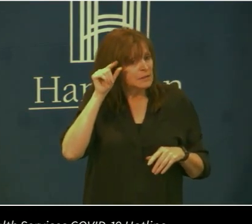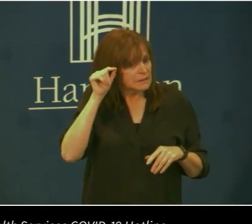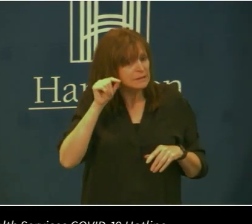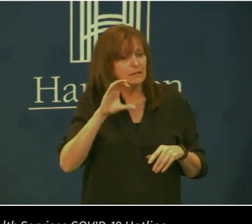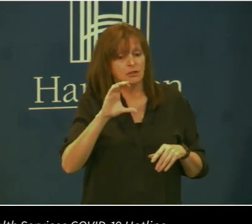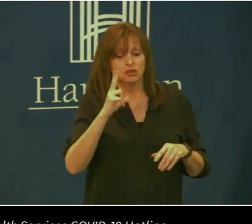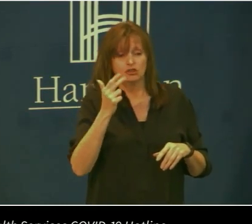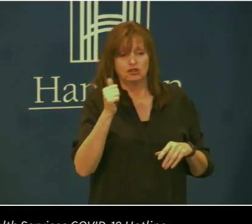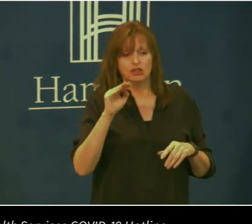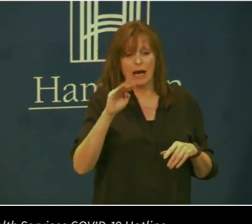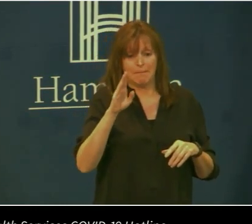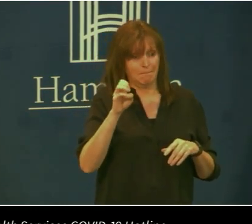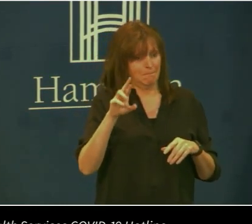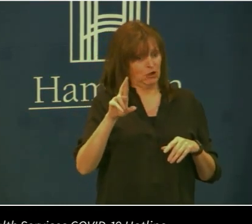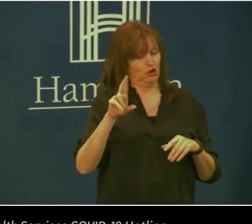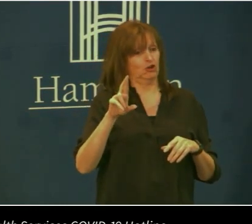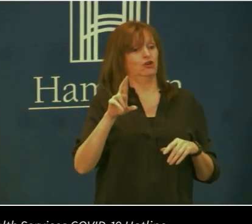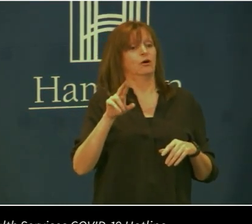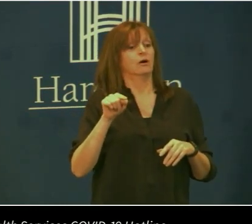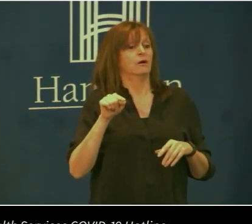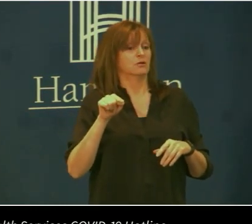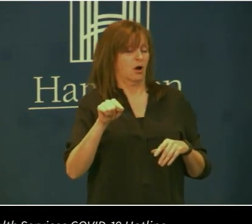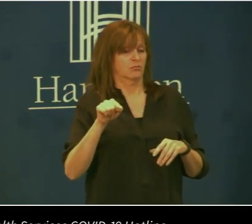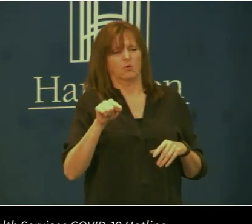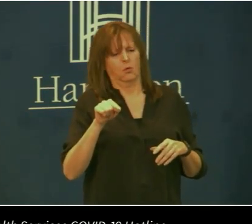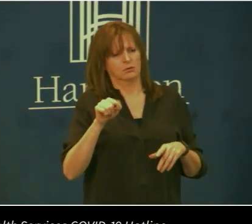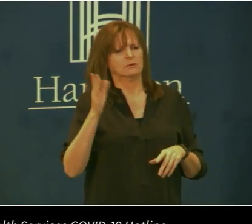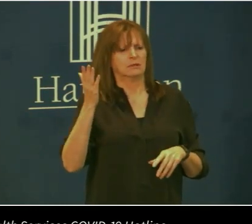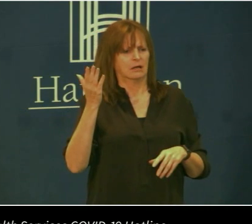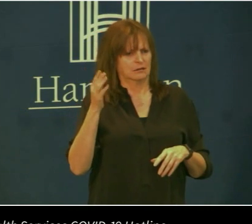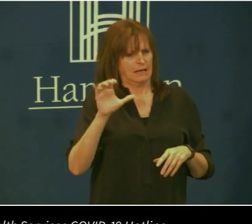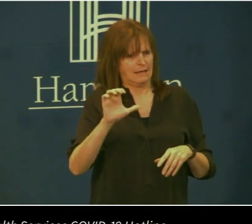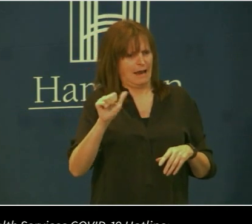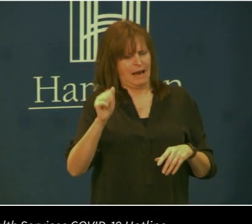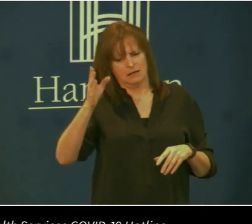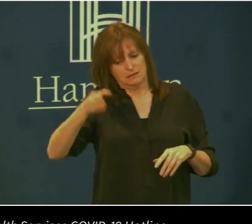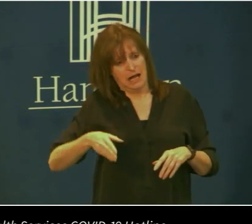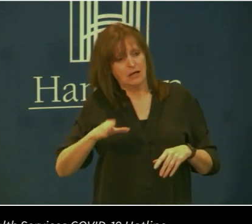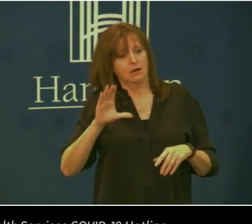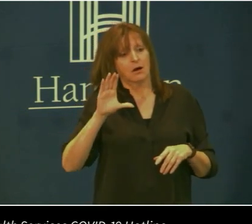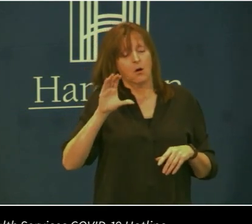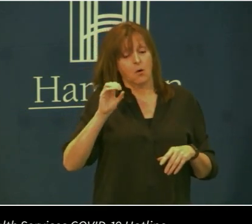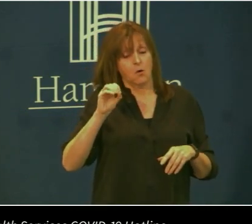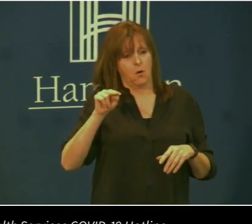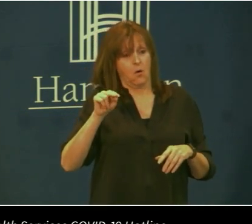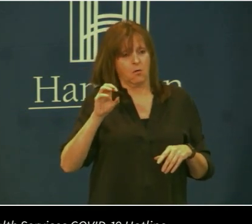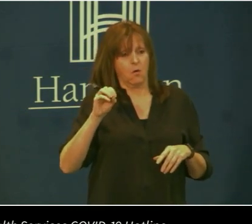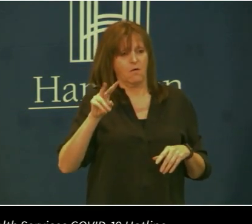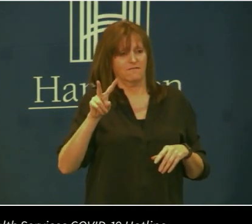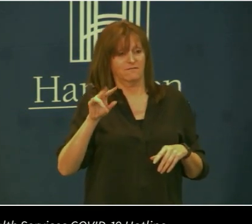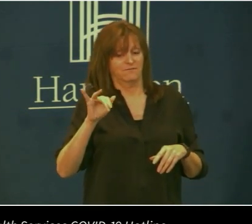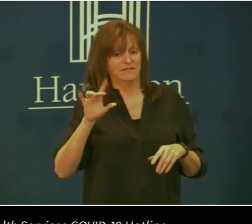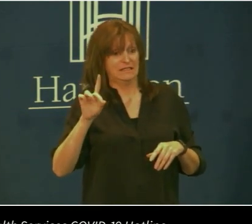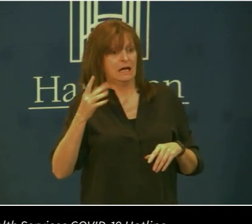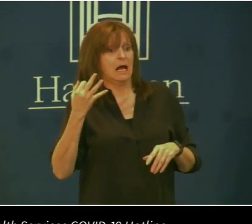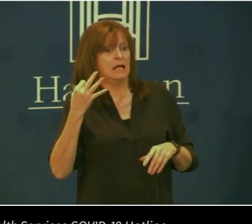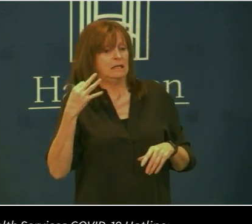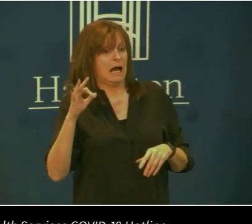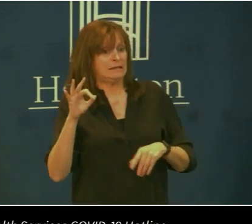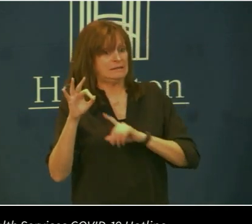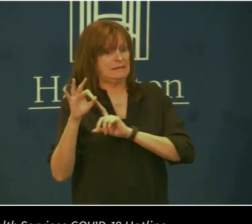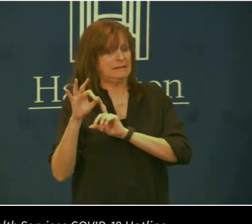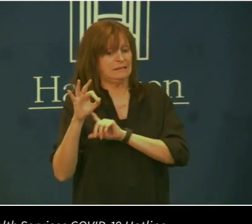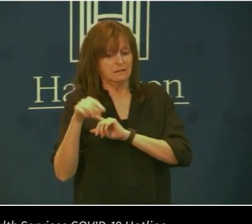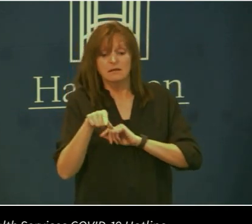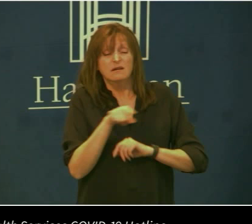www.hamiltonchamber.ca/COVID-19. On that website, you will find all kinds of resources, including the latest announcements from both the federal and provincial governments in terms